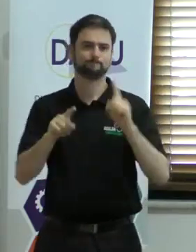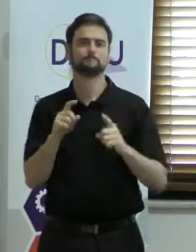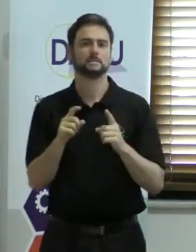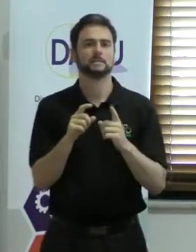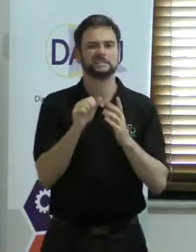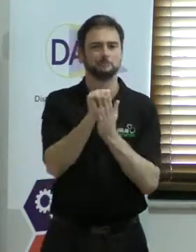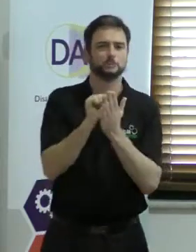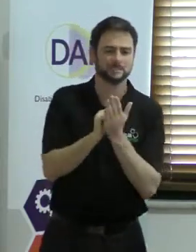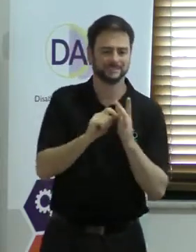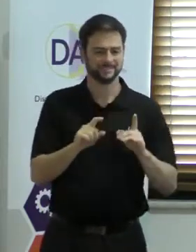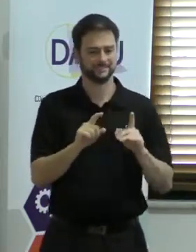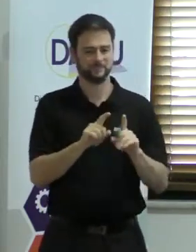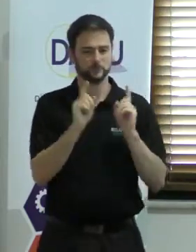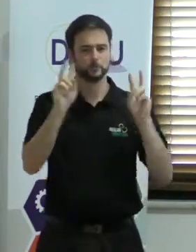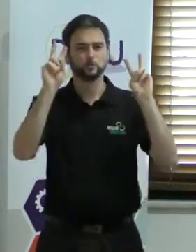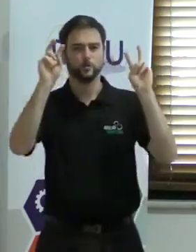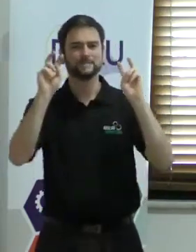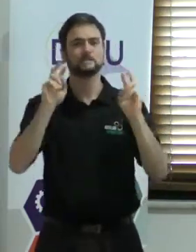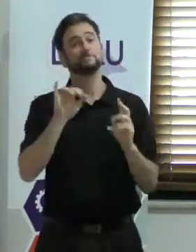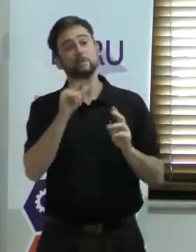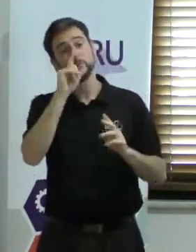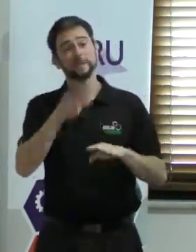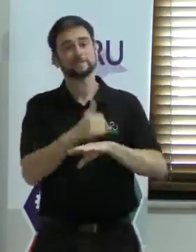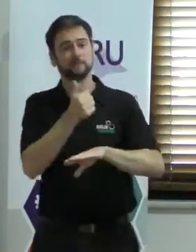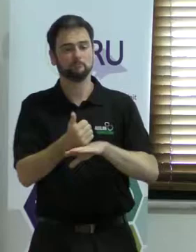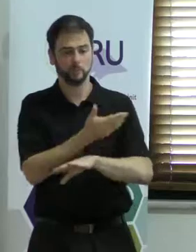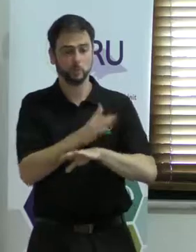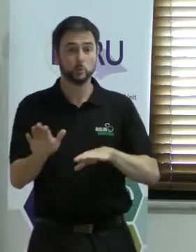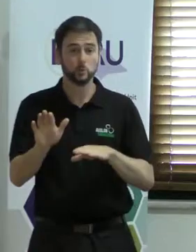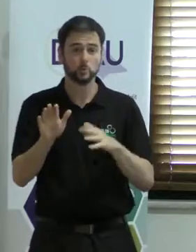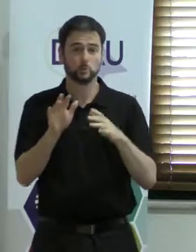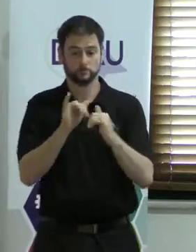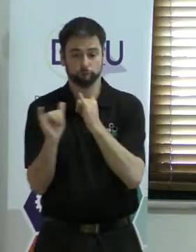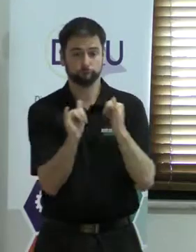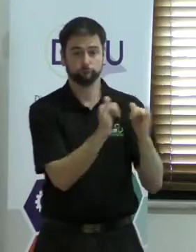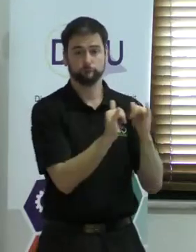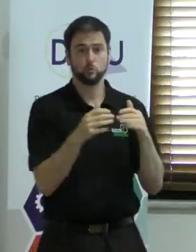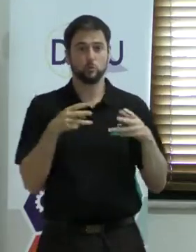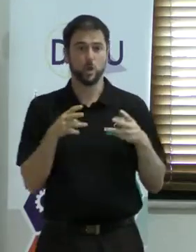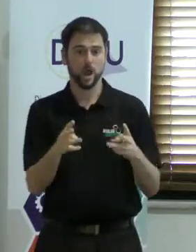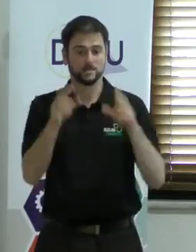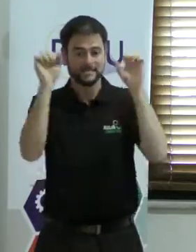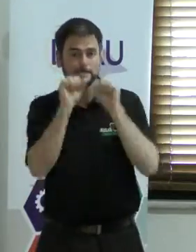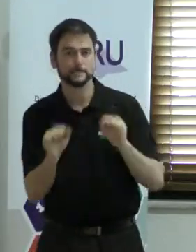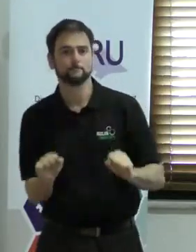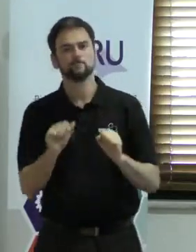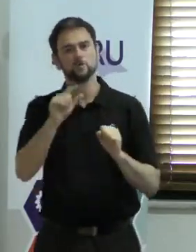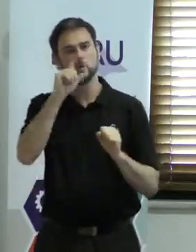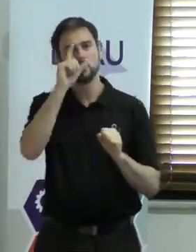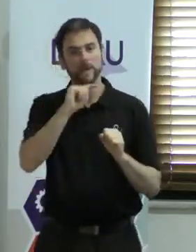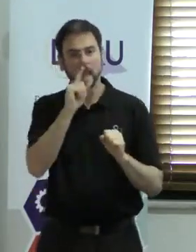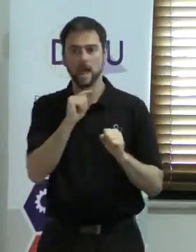another process where we look at where we come back to disability advocacy agencies and have a conversation and